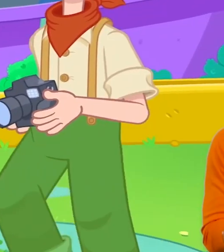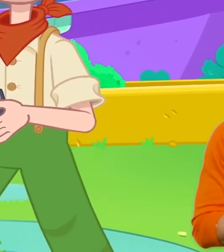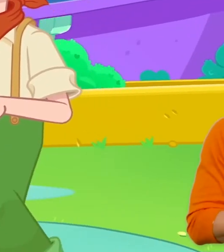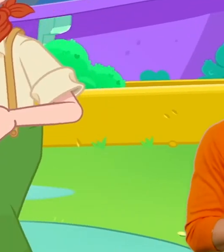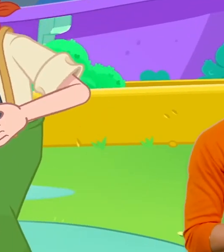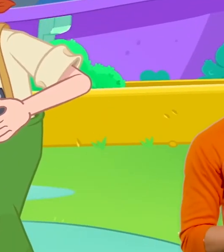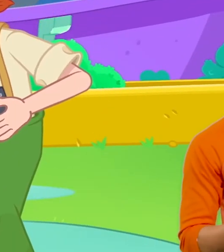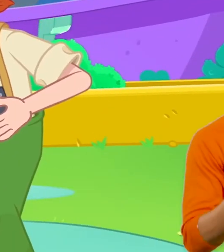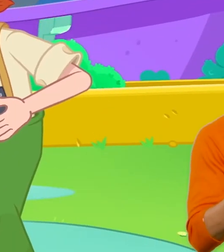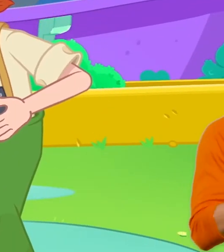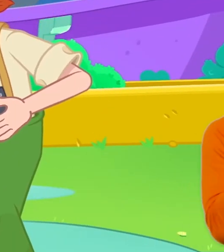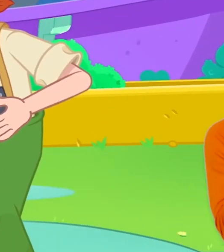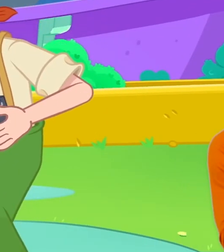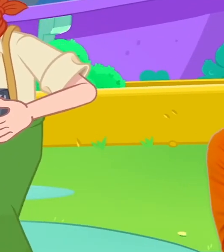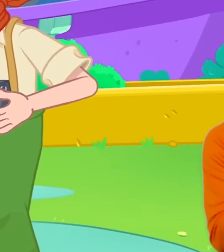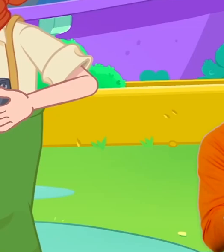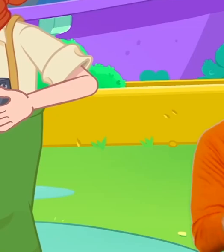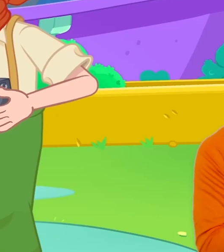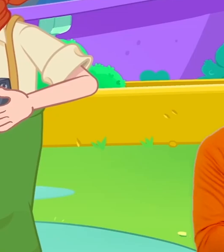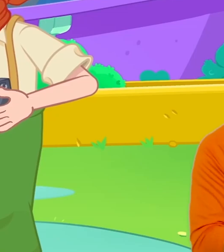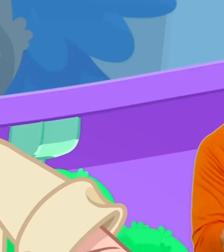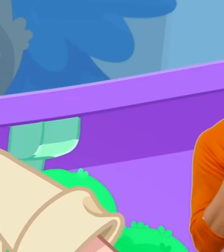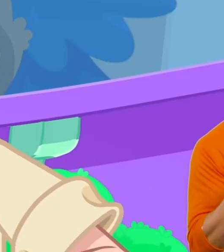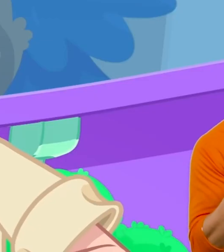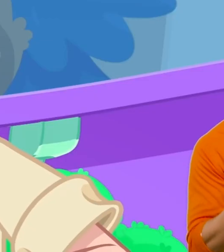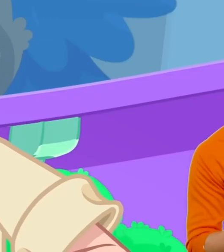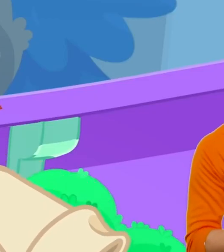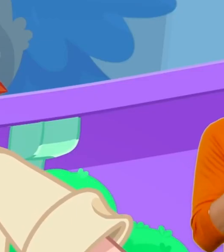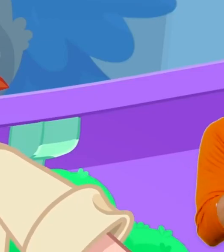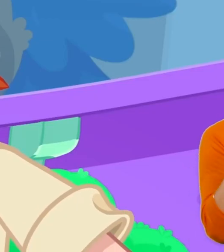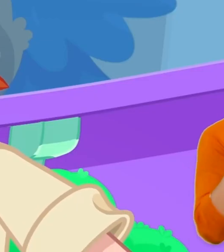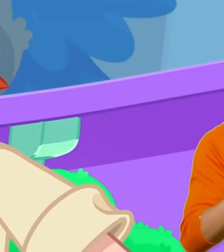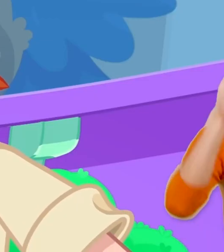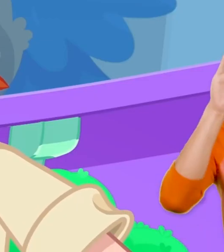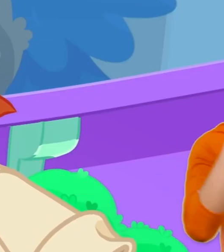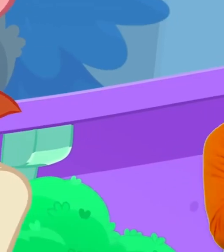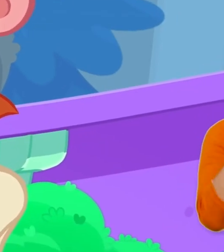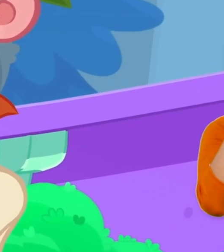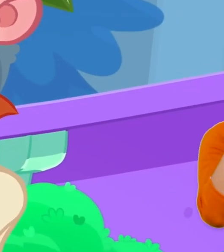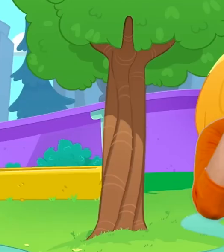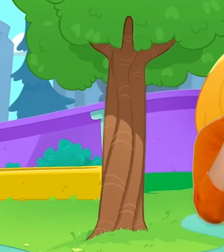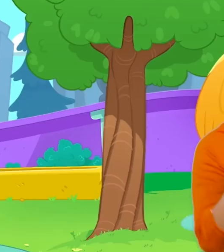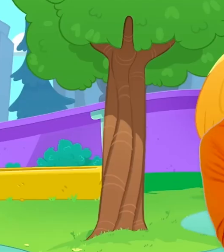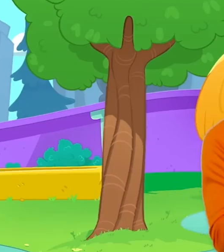That'll do. Thank you, Mila. Now, Morphle, you can take a picture with the chameleon as